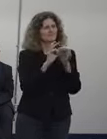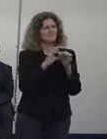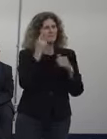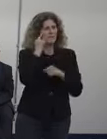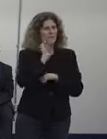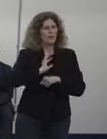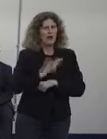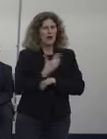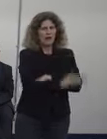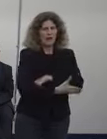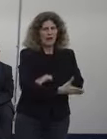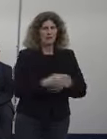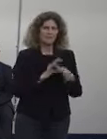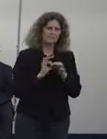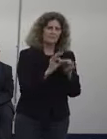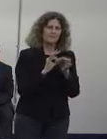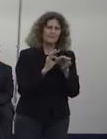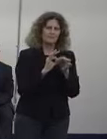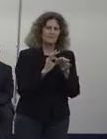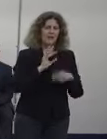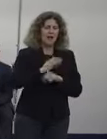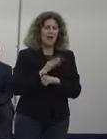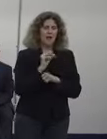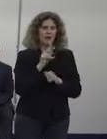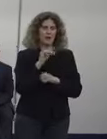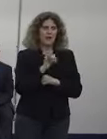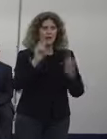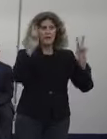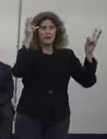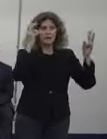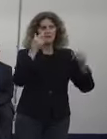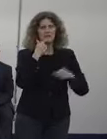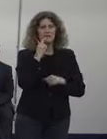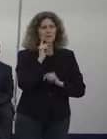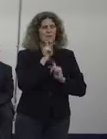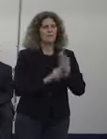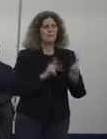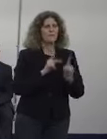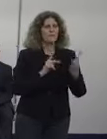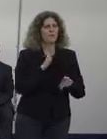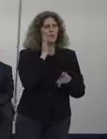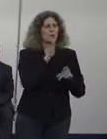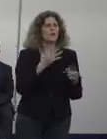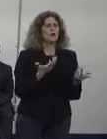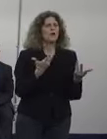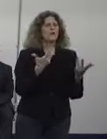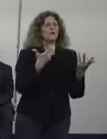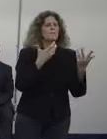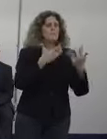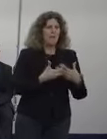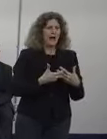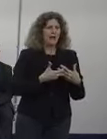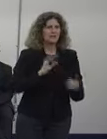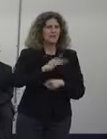motto is people to match our mountains. We are strong, we are